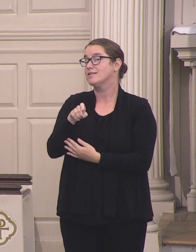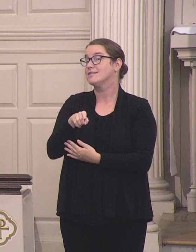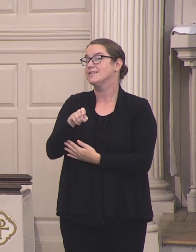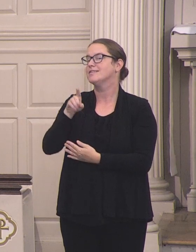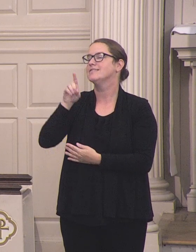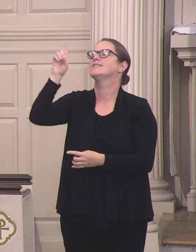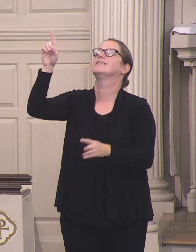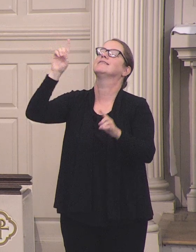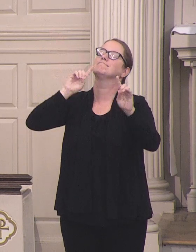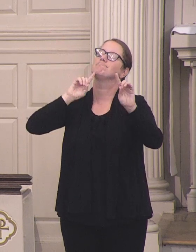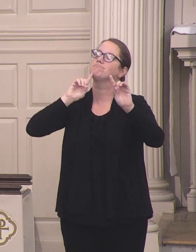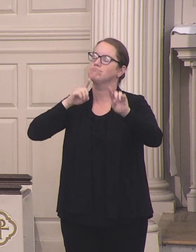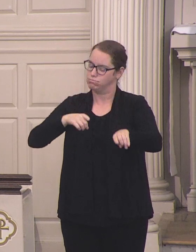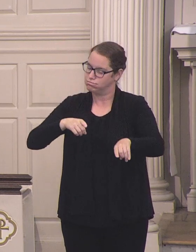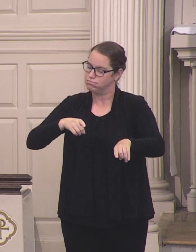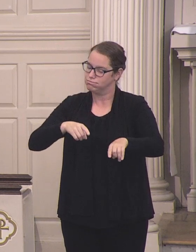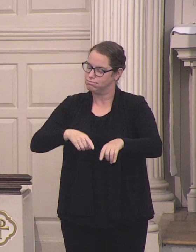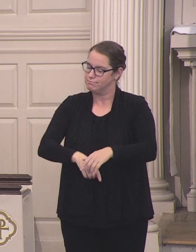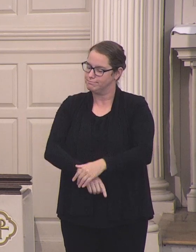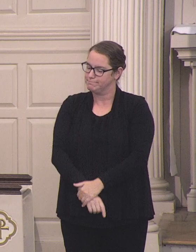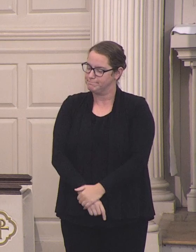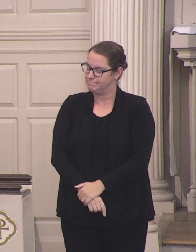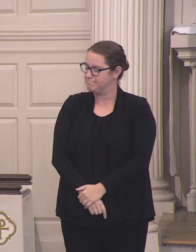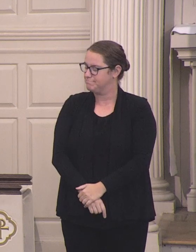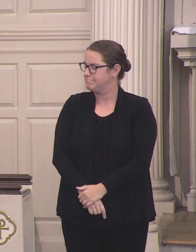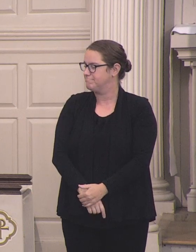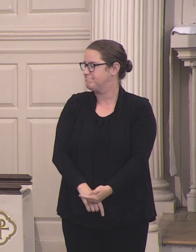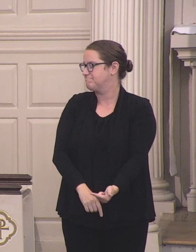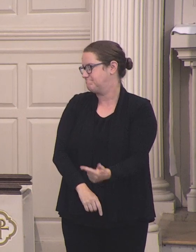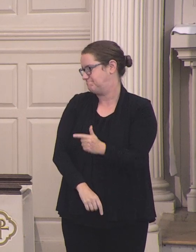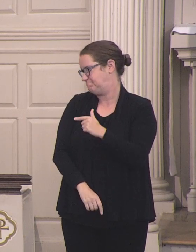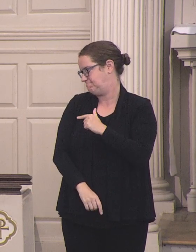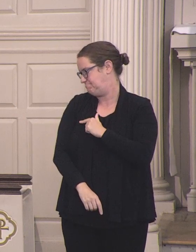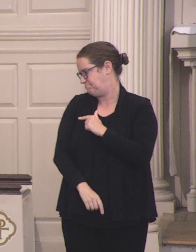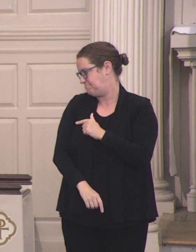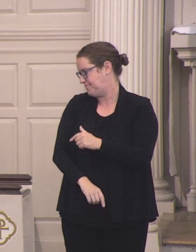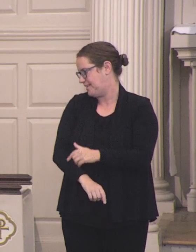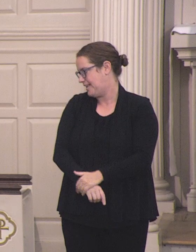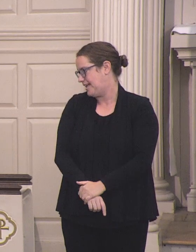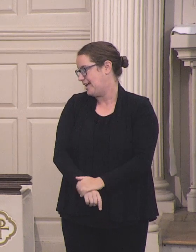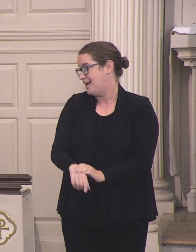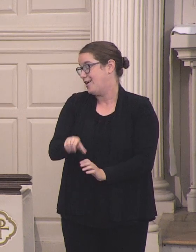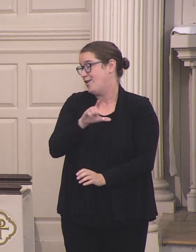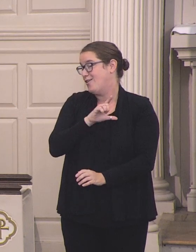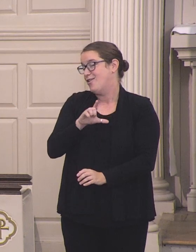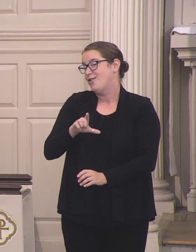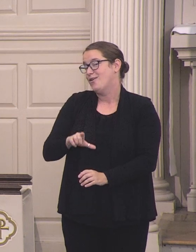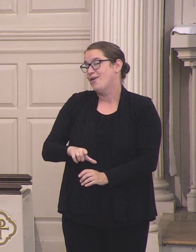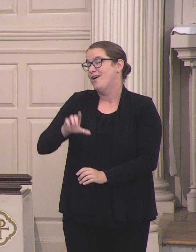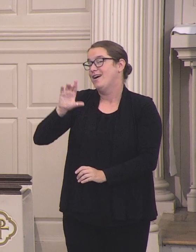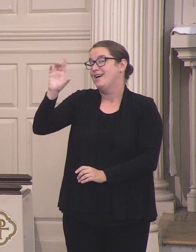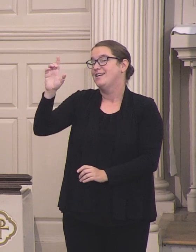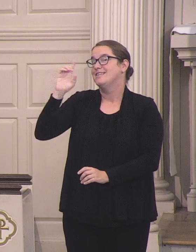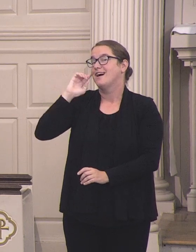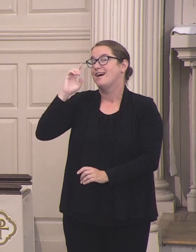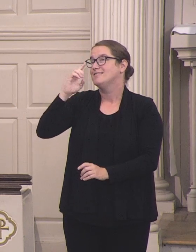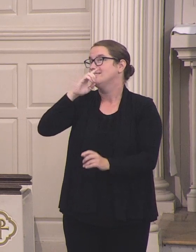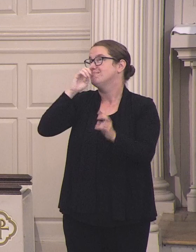our needs. The eyes of all look hopefully to